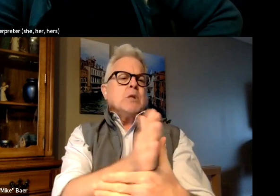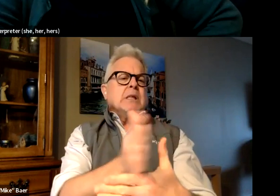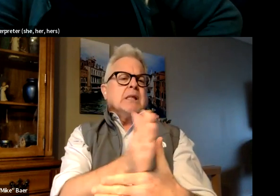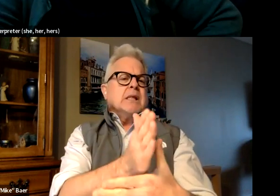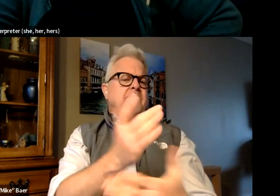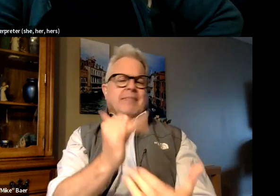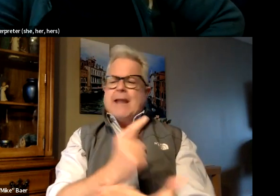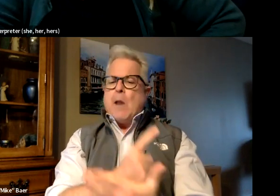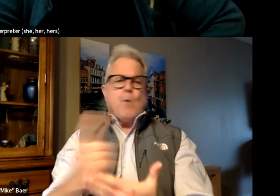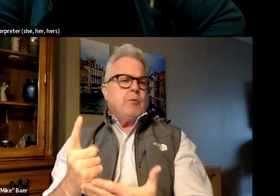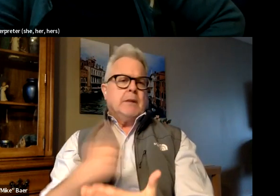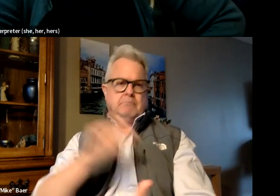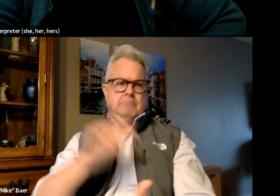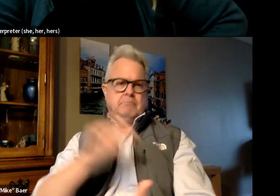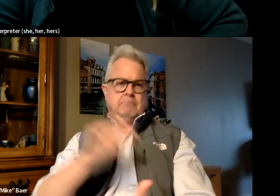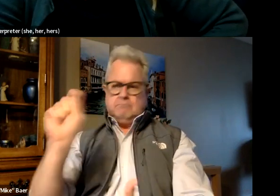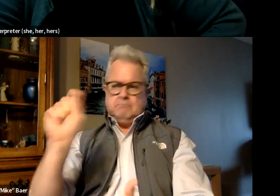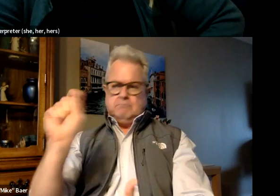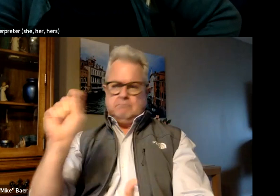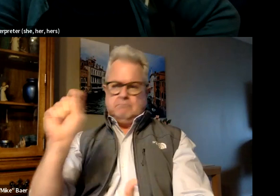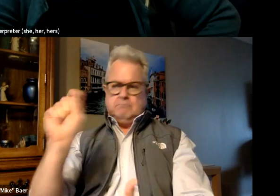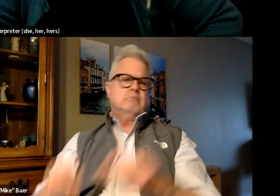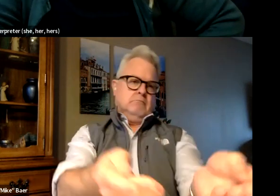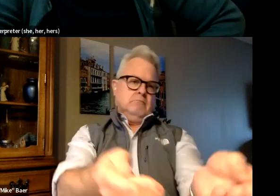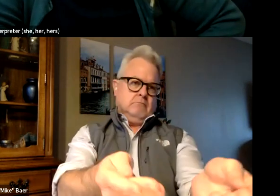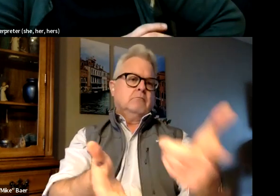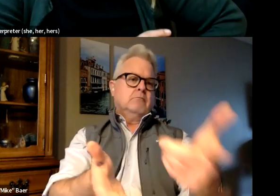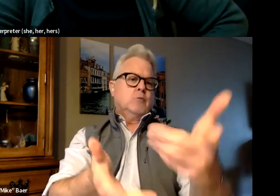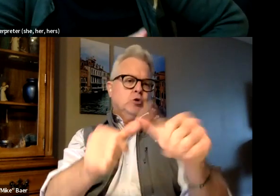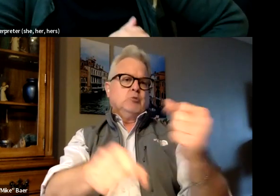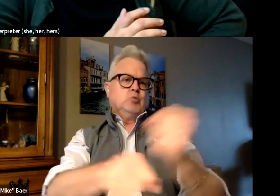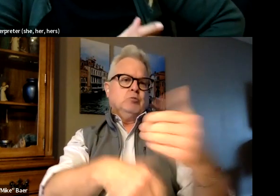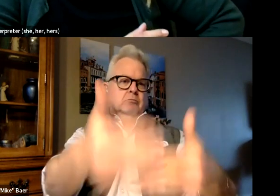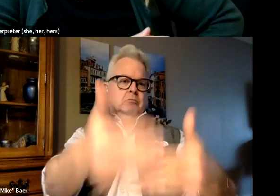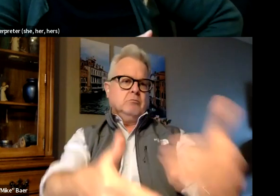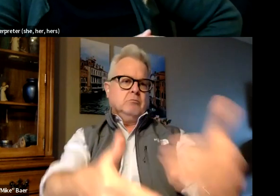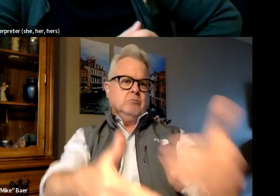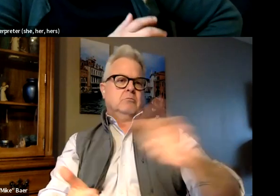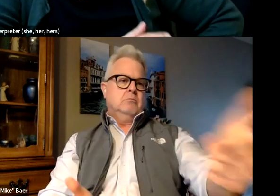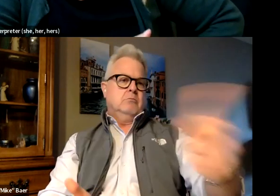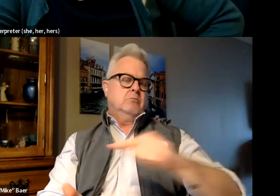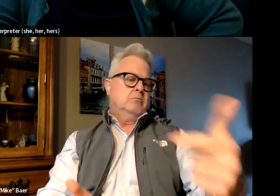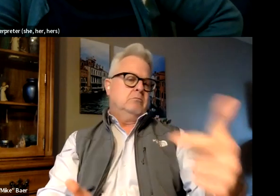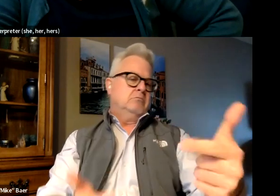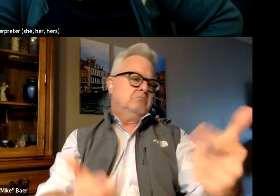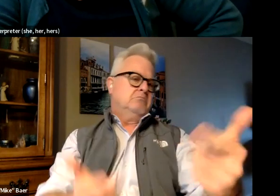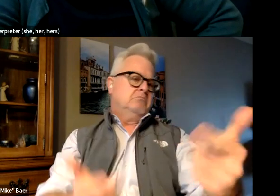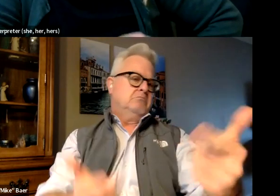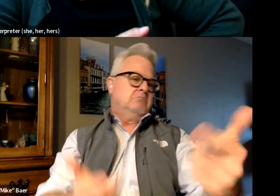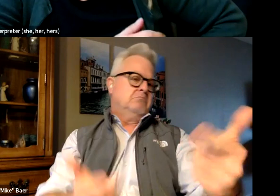allow us to respond kind of in between, like give us a week to make some notes, give it back, and you can continue the work you're doing on it, and then we can go